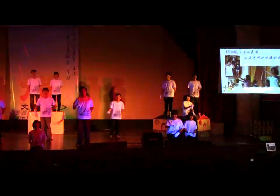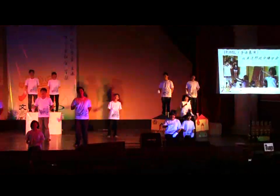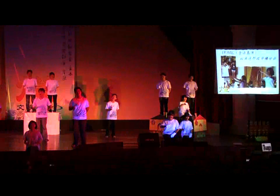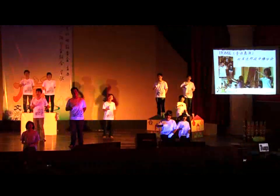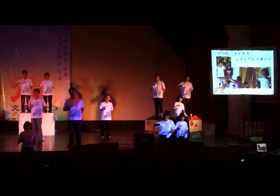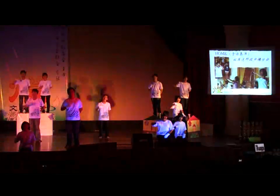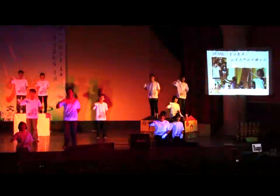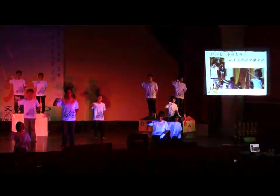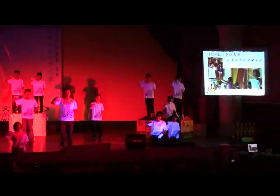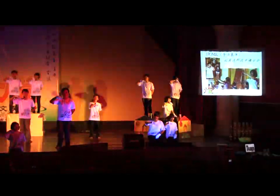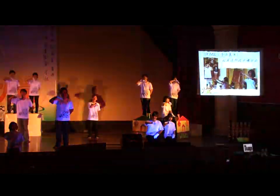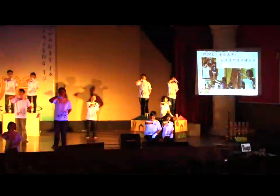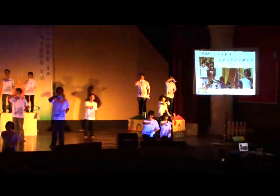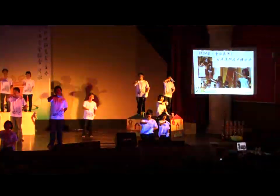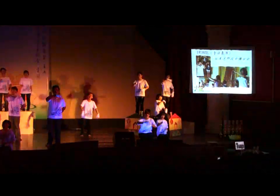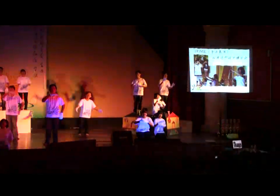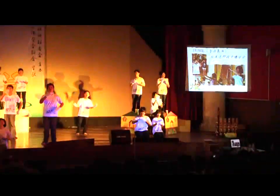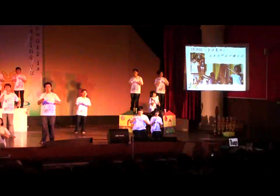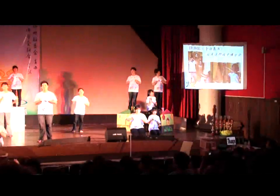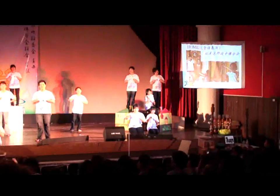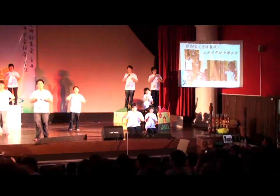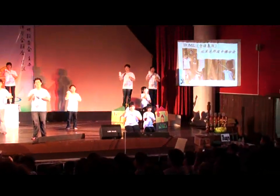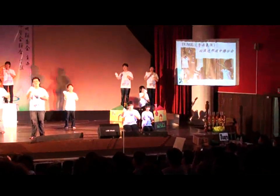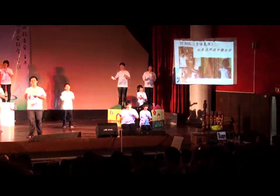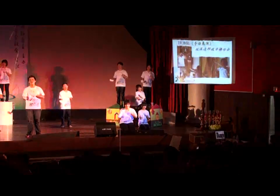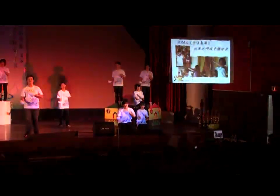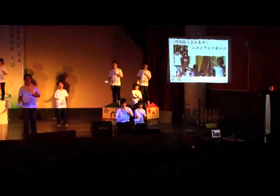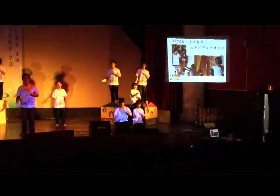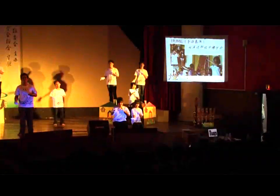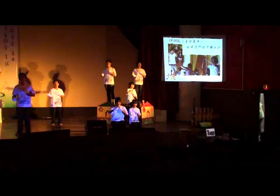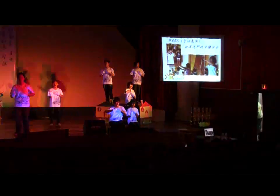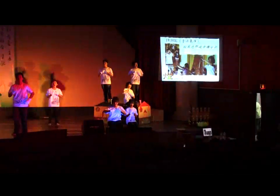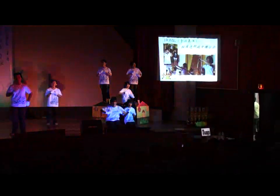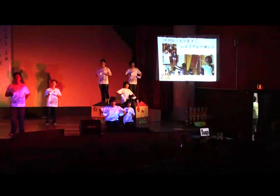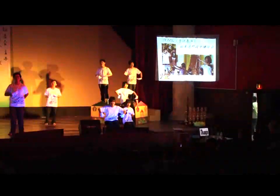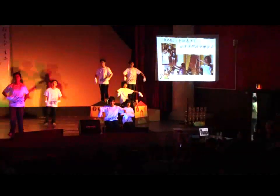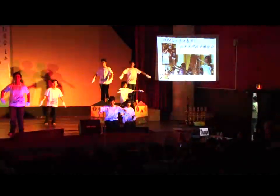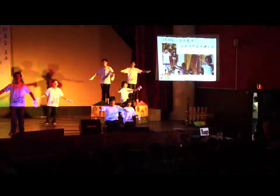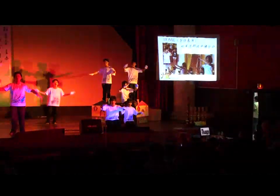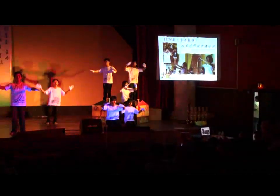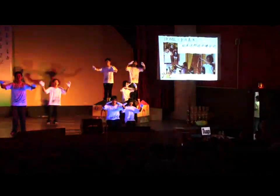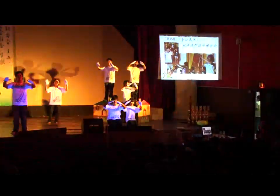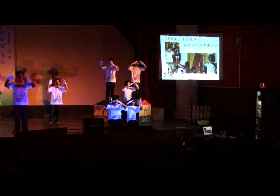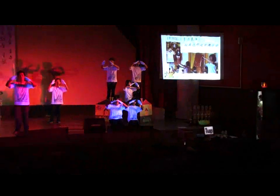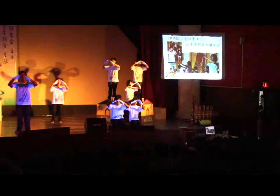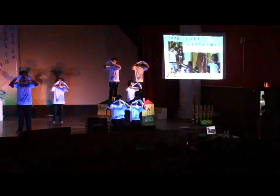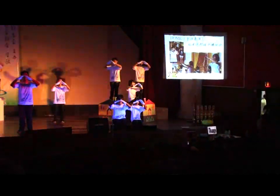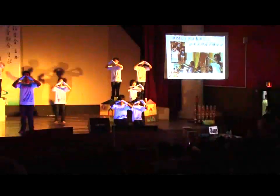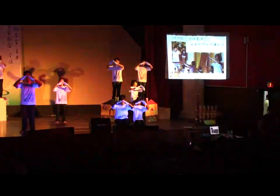I've never run Baby, I'm done I won't go home